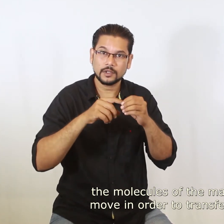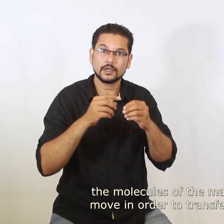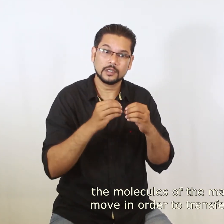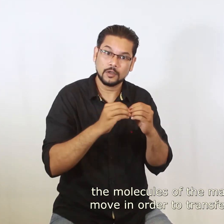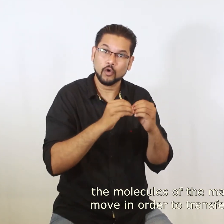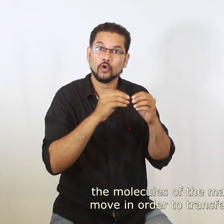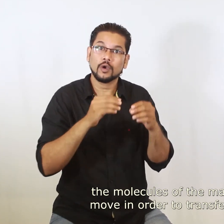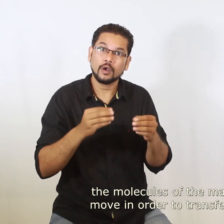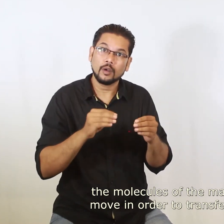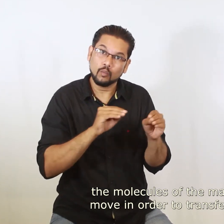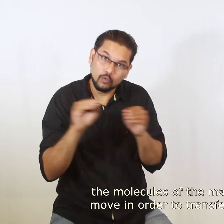heat.